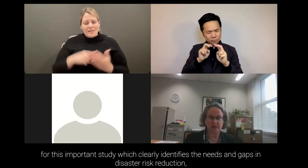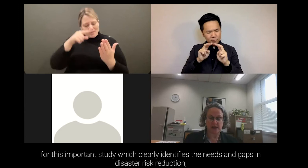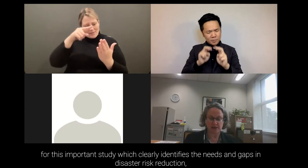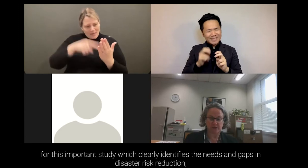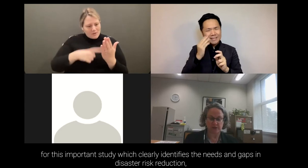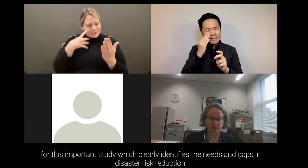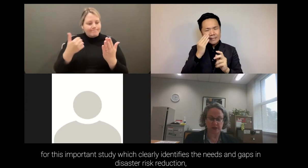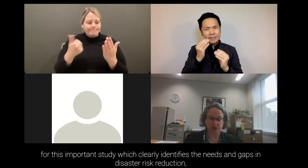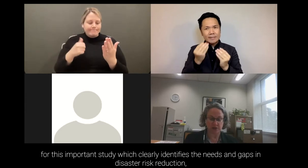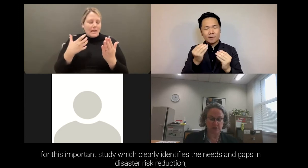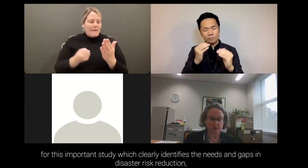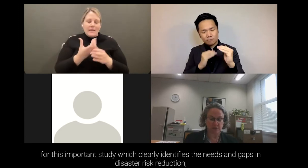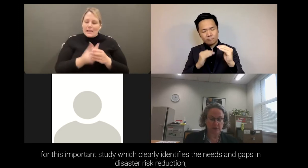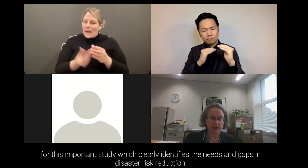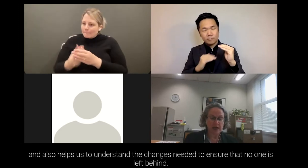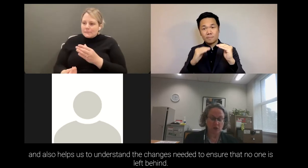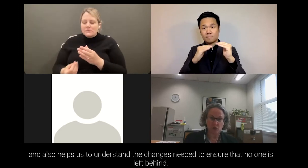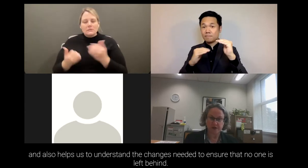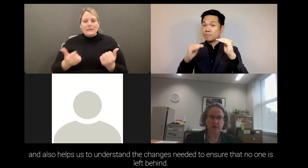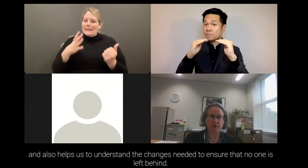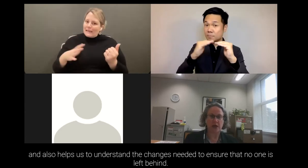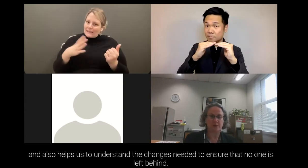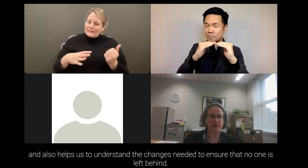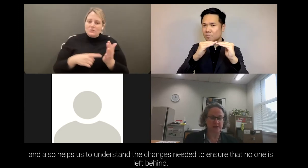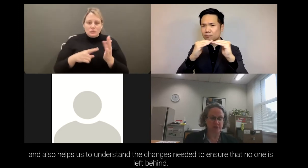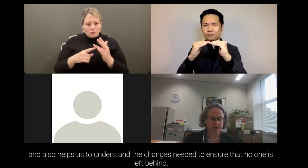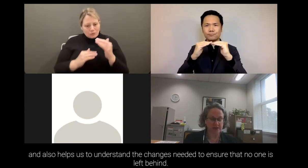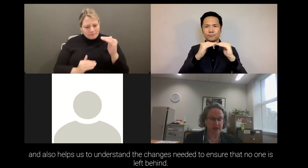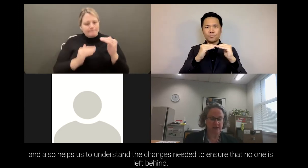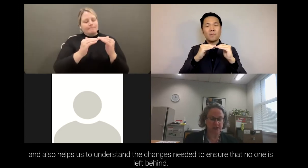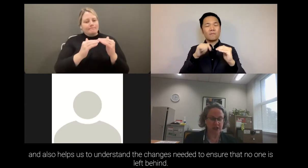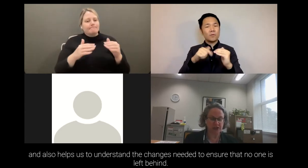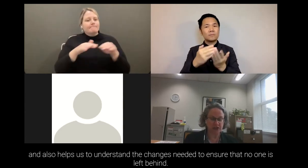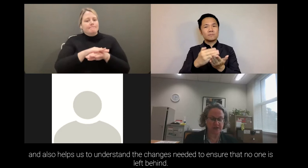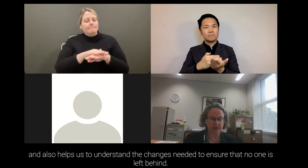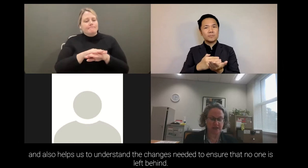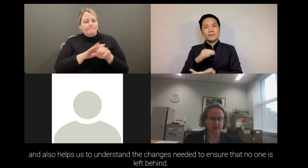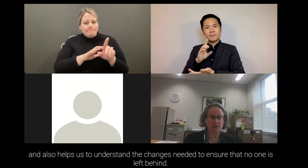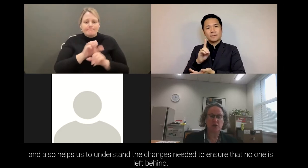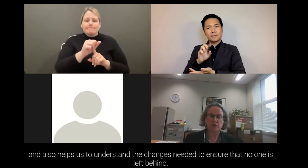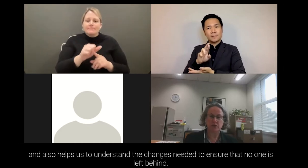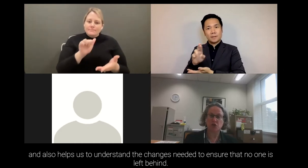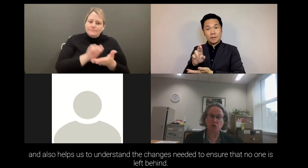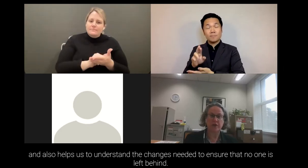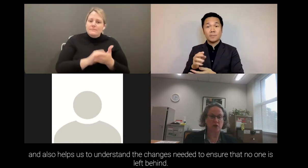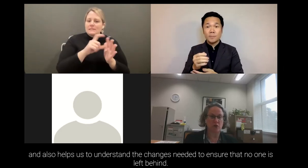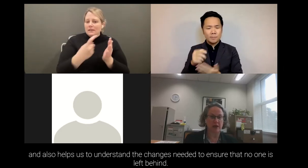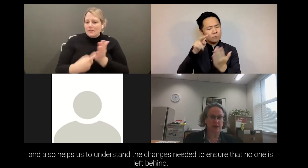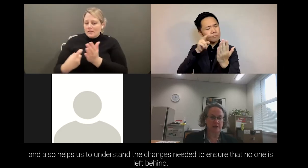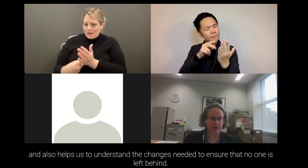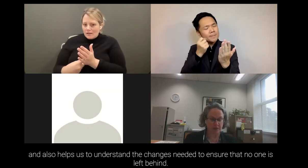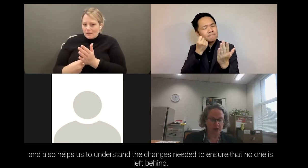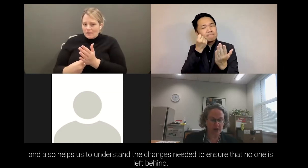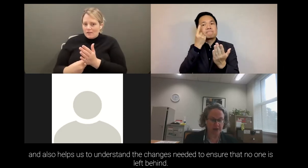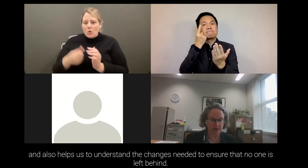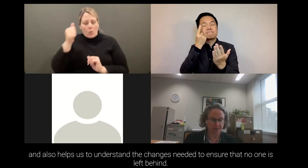in disaster risk reduction, and also helps us to understand the changes needed to ensure that no one